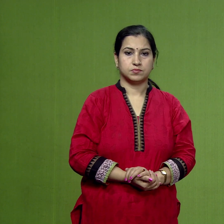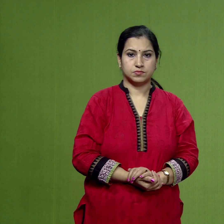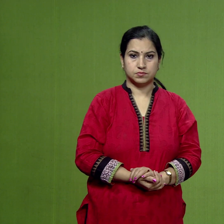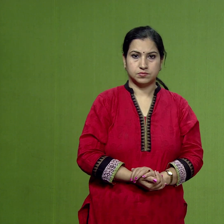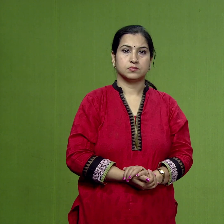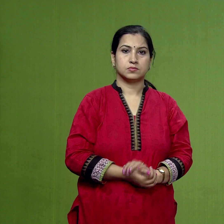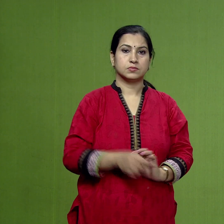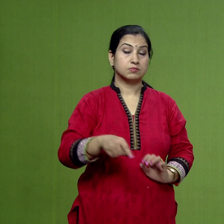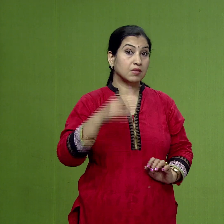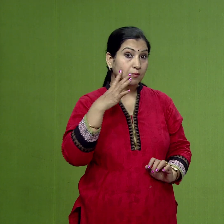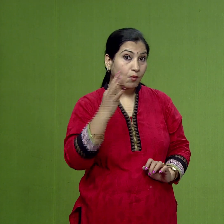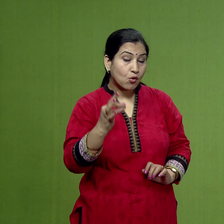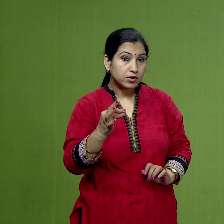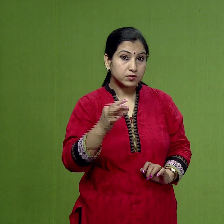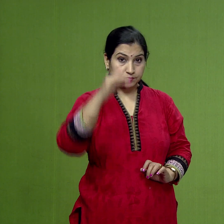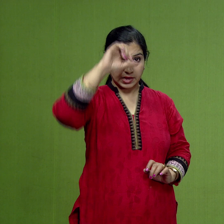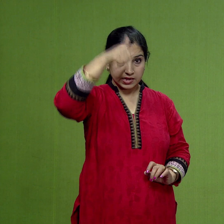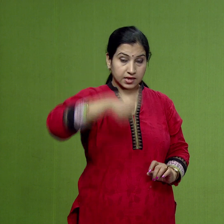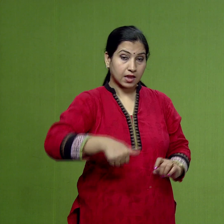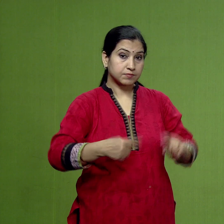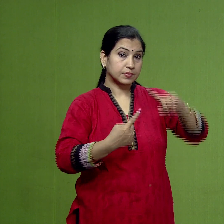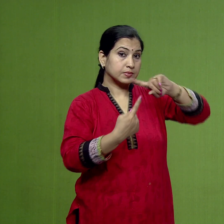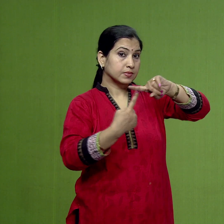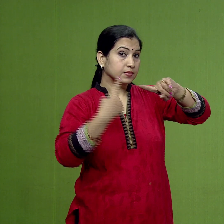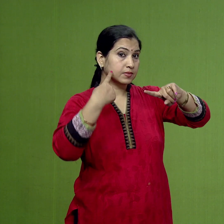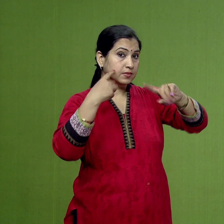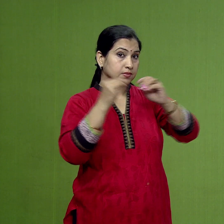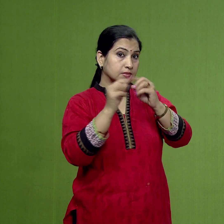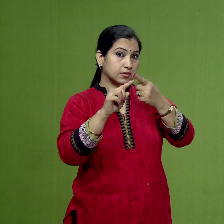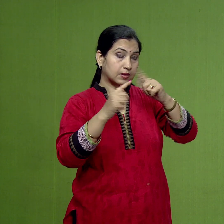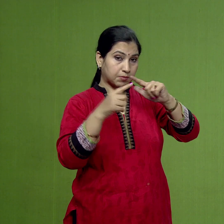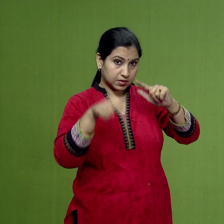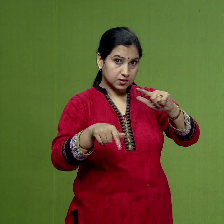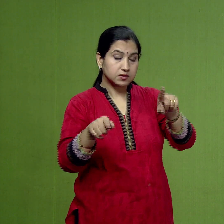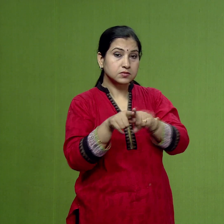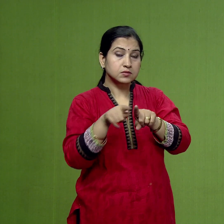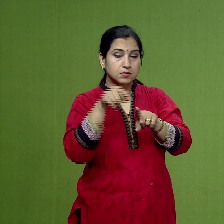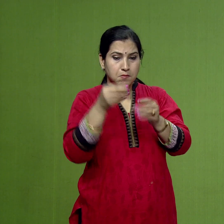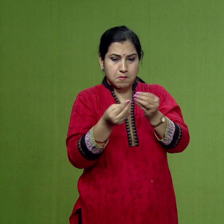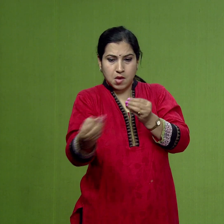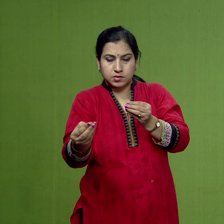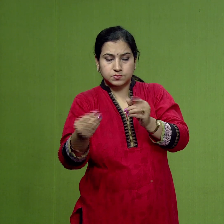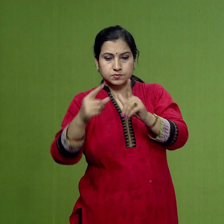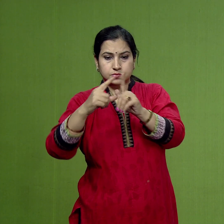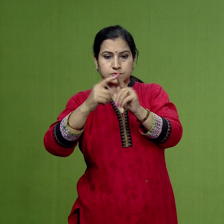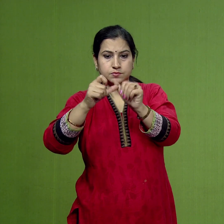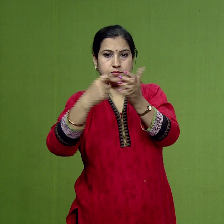the important India-Tibet trade route that connects Kalimpong near Darjeeling with Lhasa in